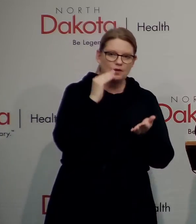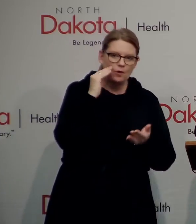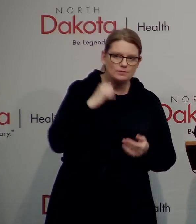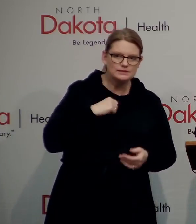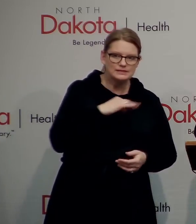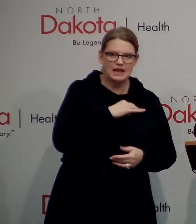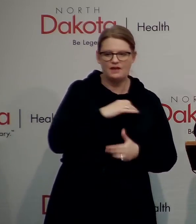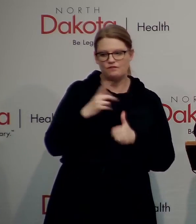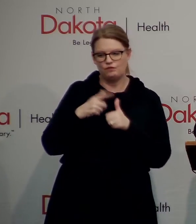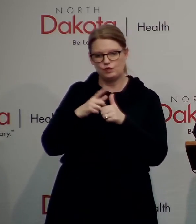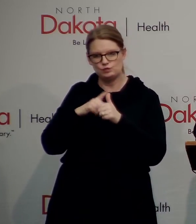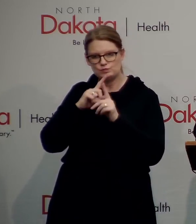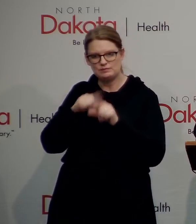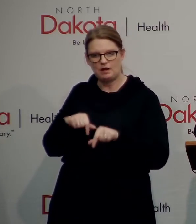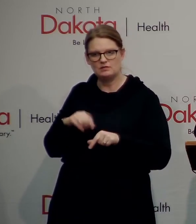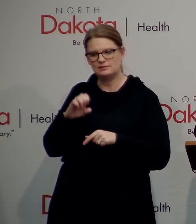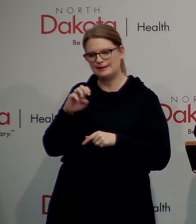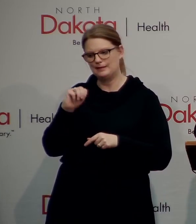first responders.